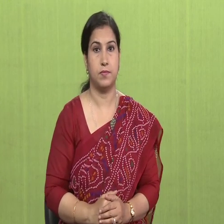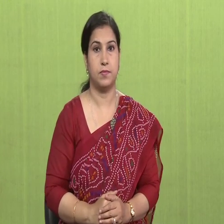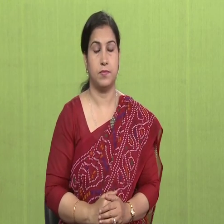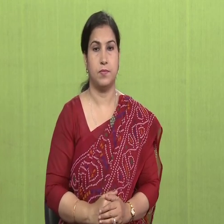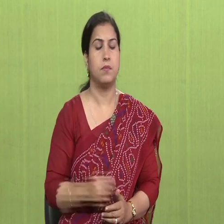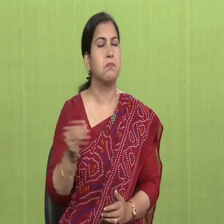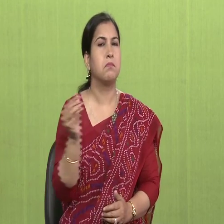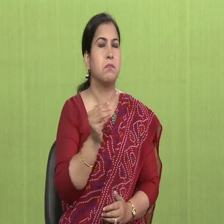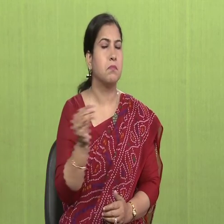around